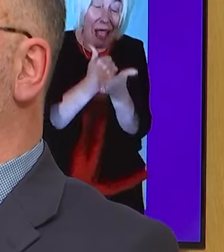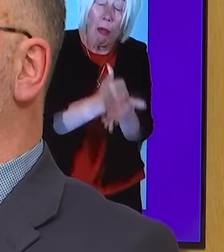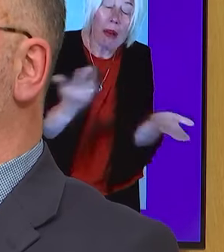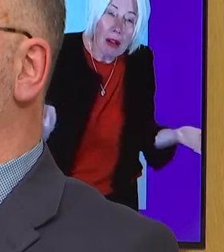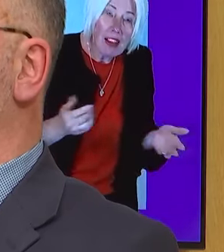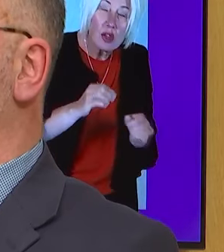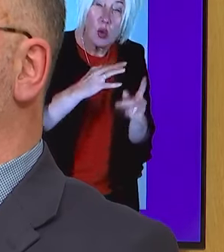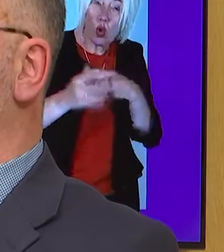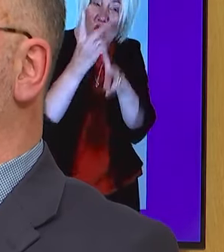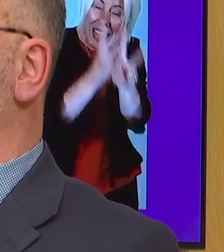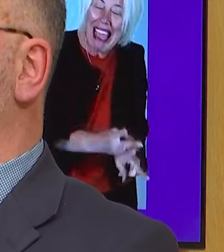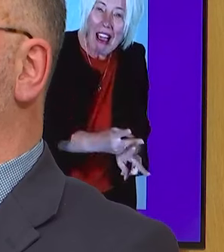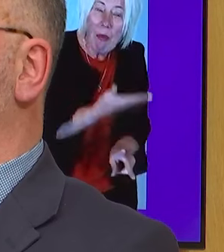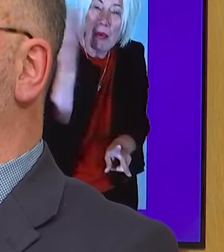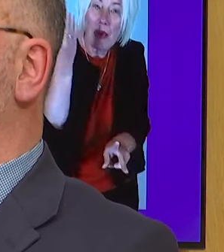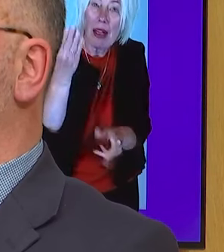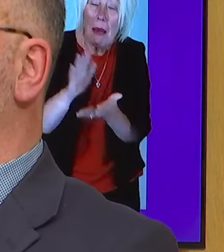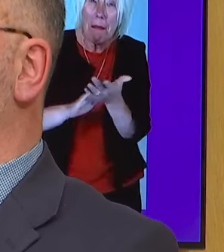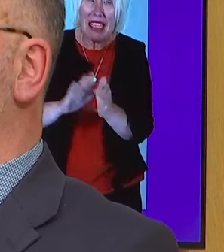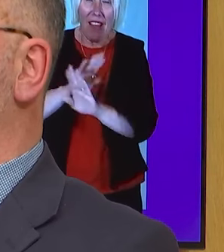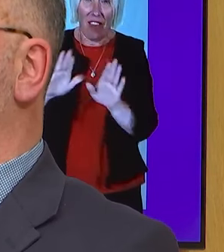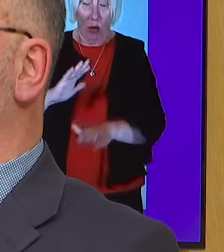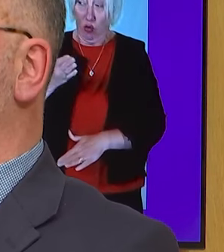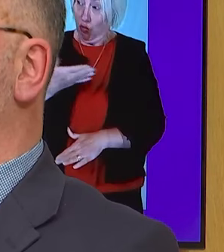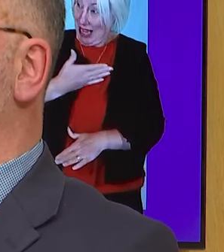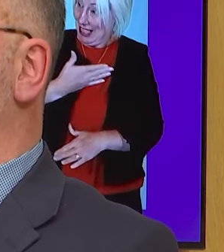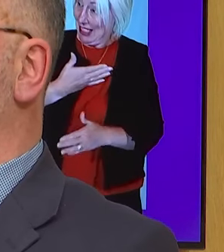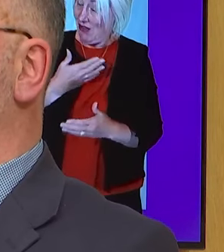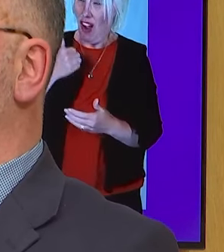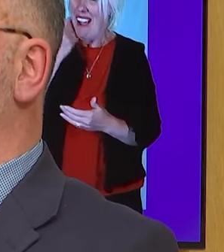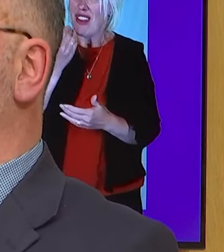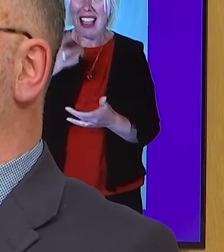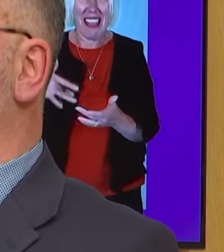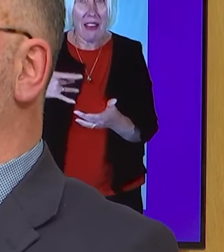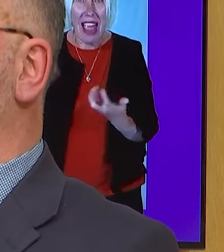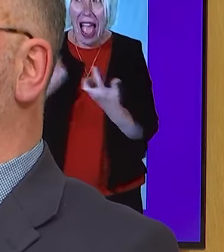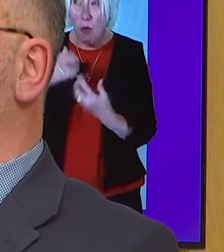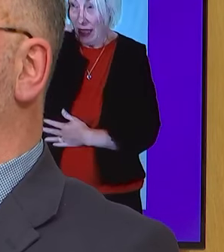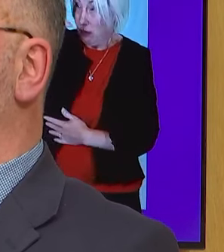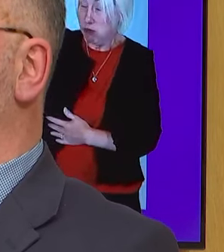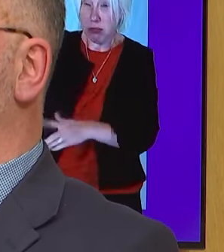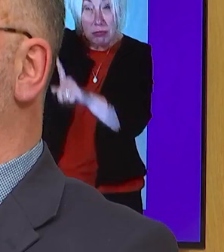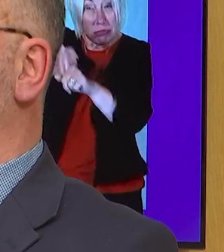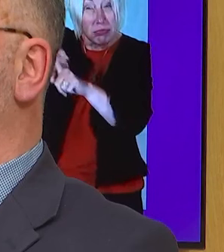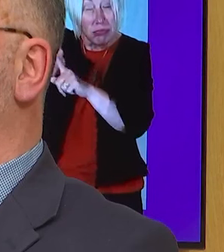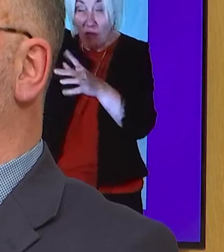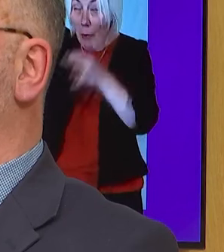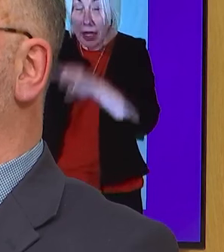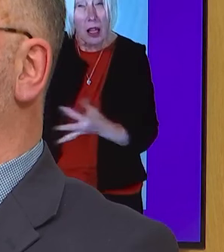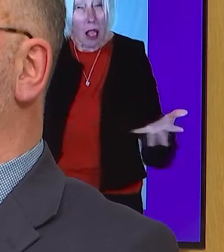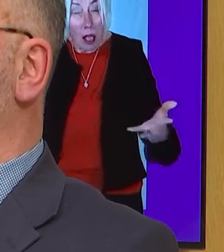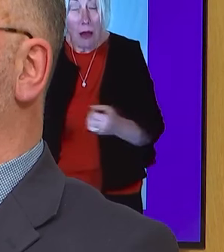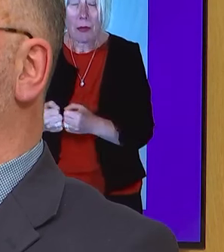rights if they don't have the support to participate in society and lead an ordinary life? So I think that's crucial. On Tani's point about